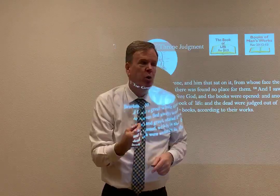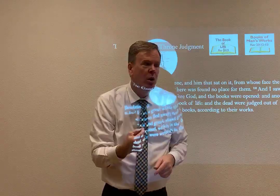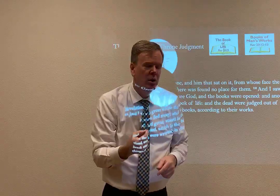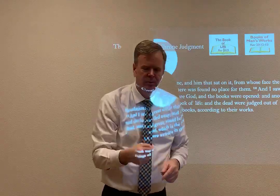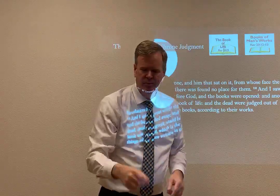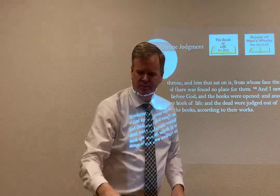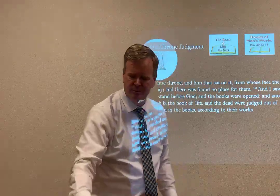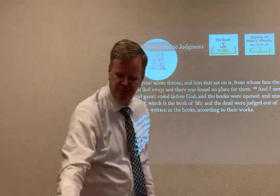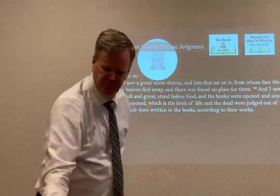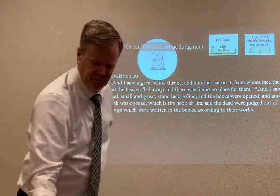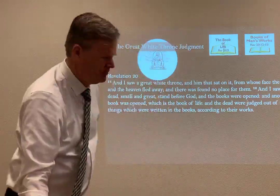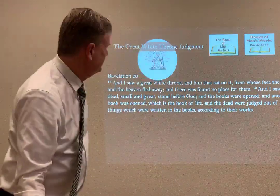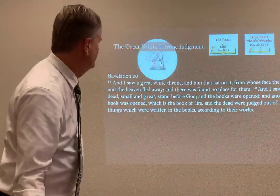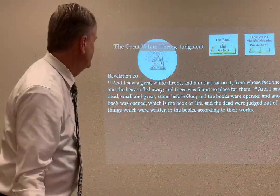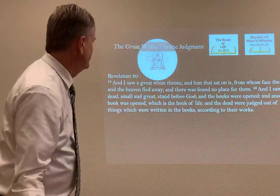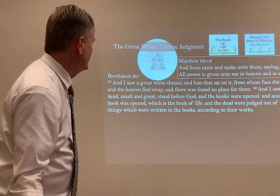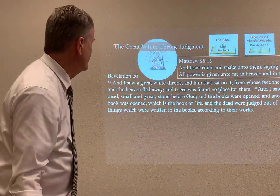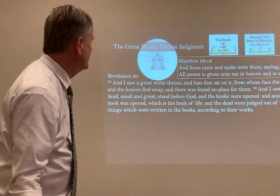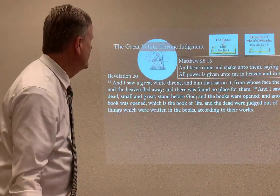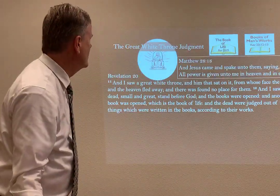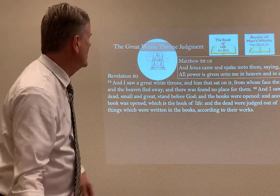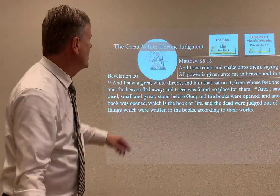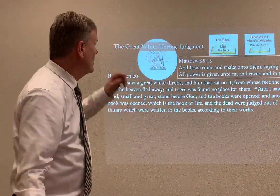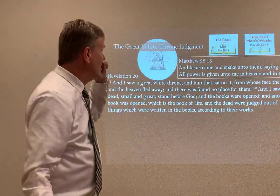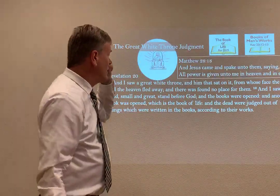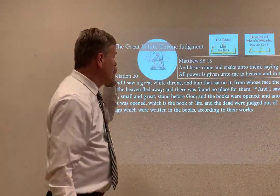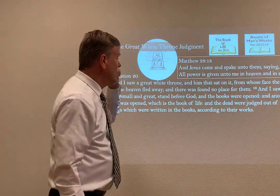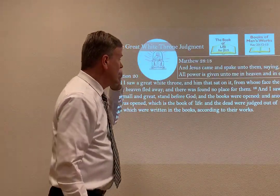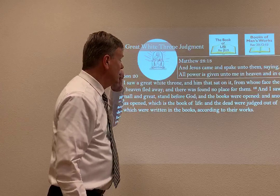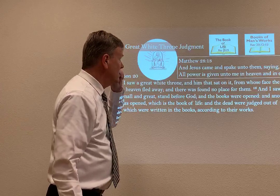facing judgment, and you cannot go. In